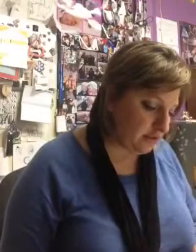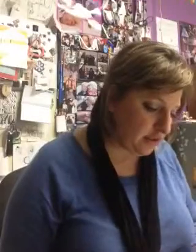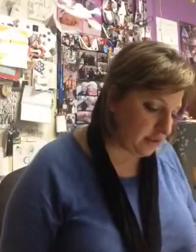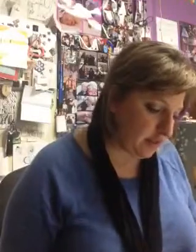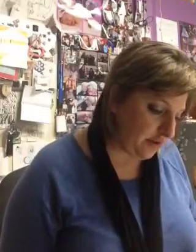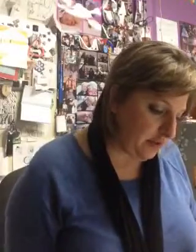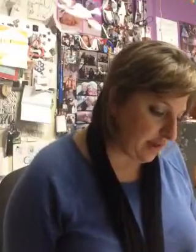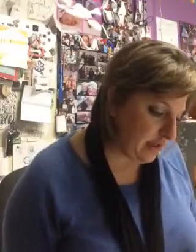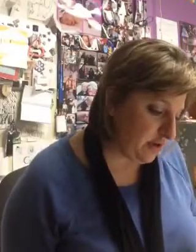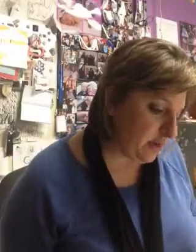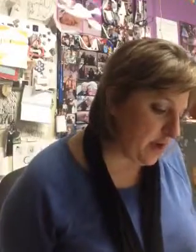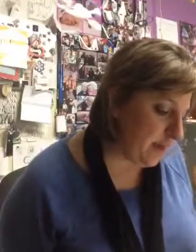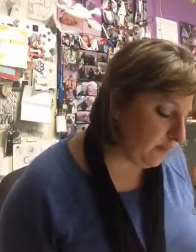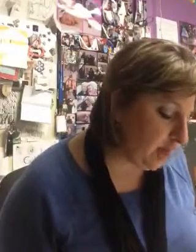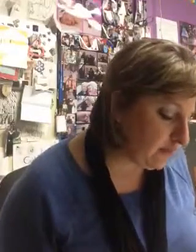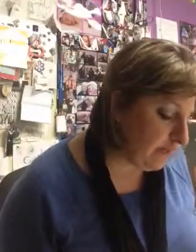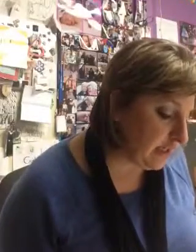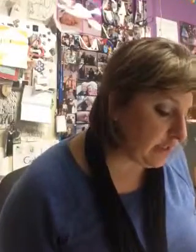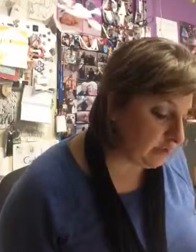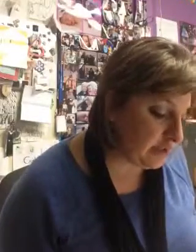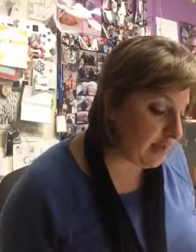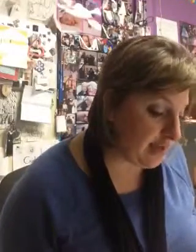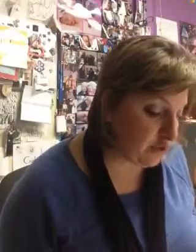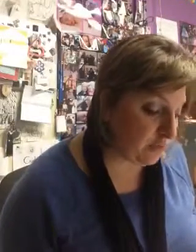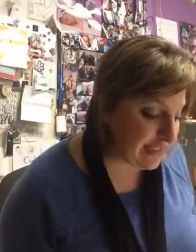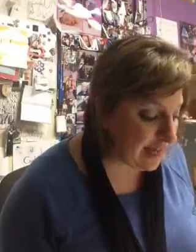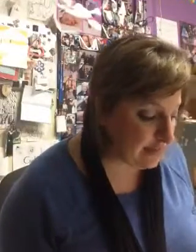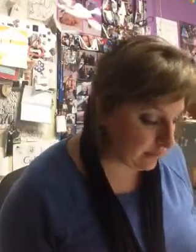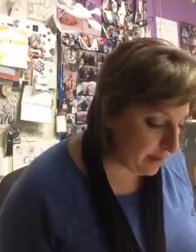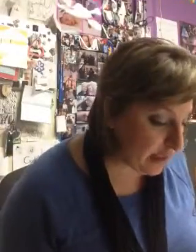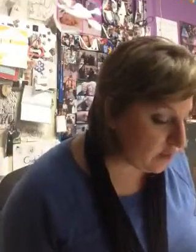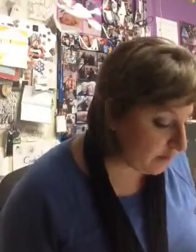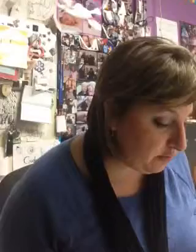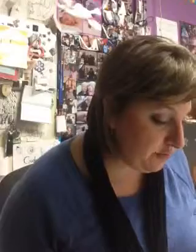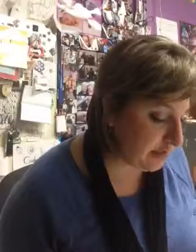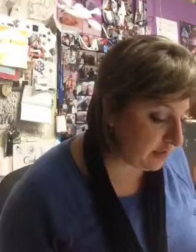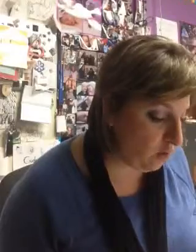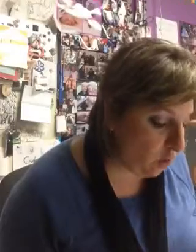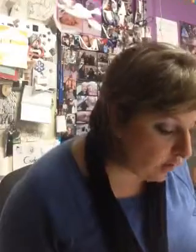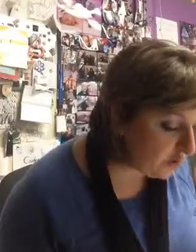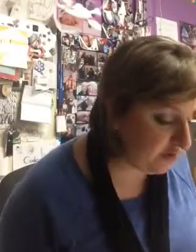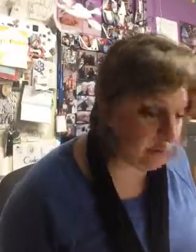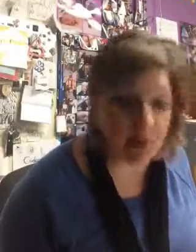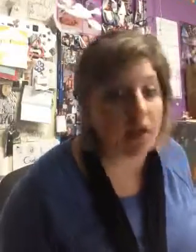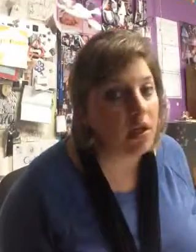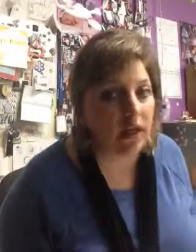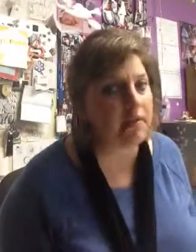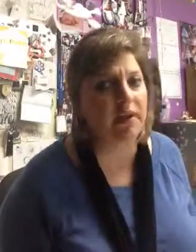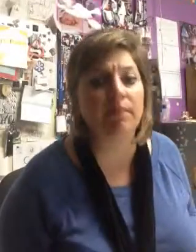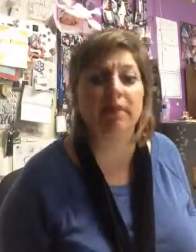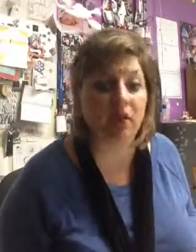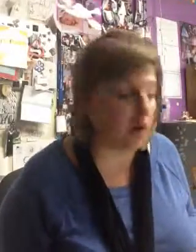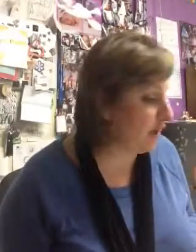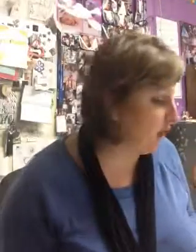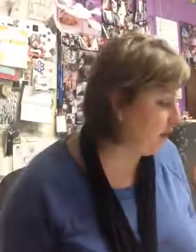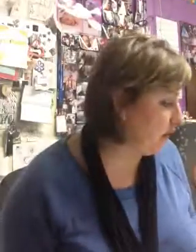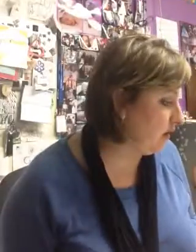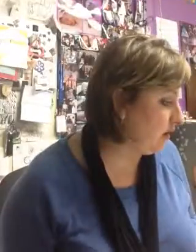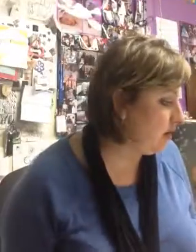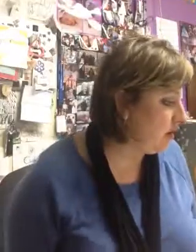there's another fact in here, number 9. The Las Vegas Hilton has 3 times as many hotel rooms as the whole country of Burma. That to me is bizarre and crazy.